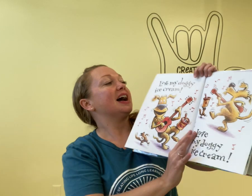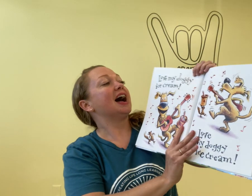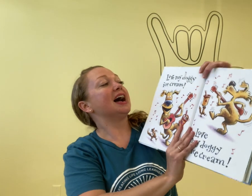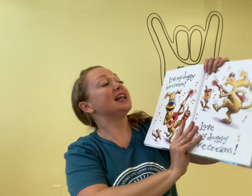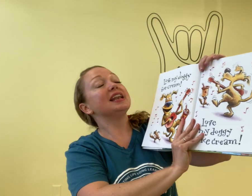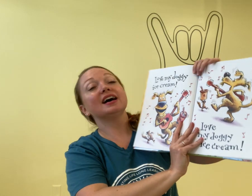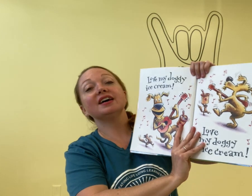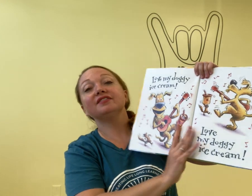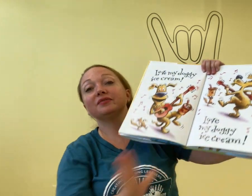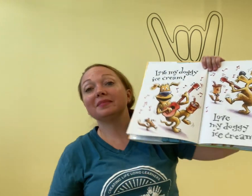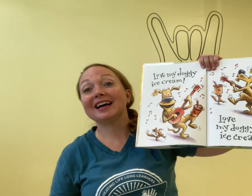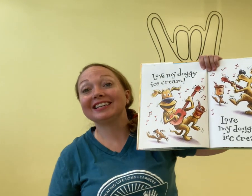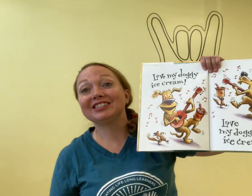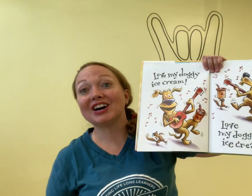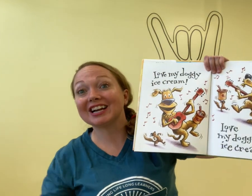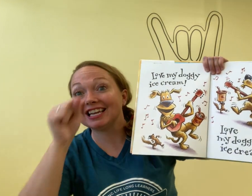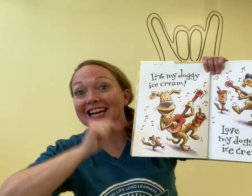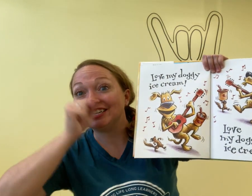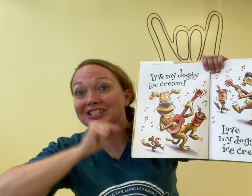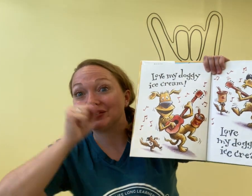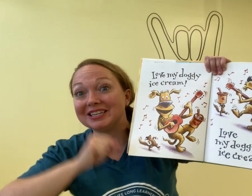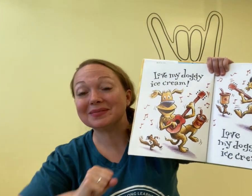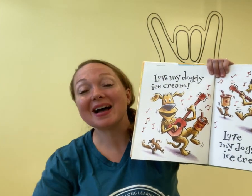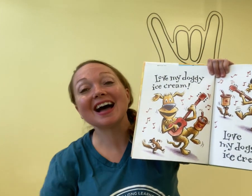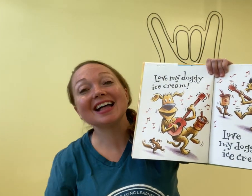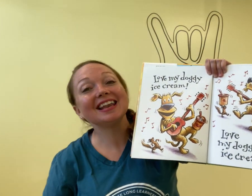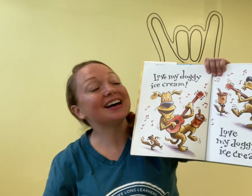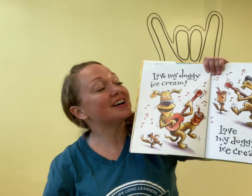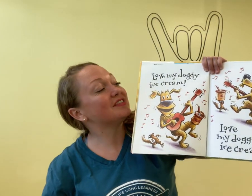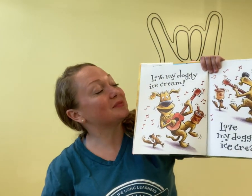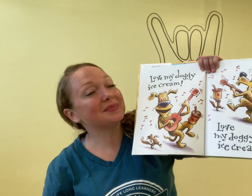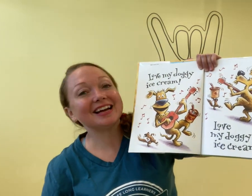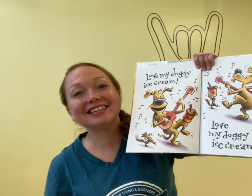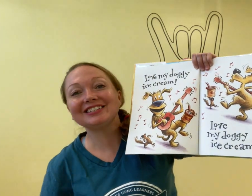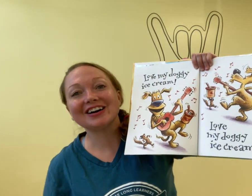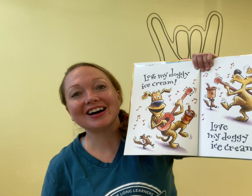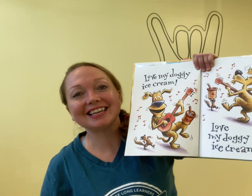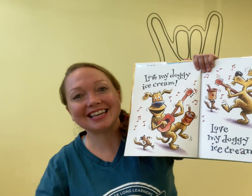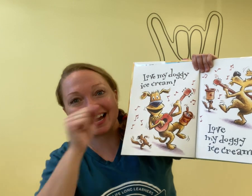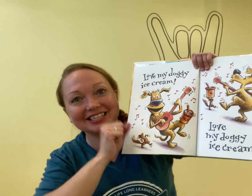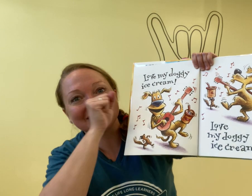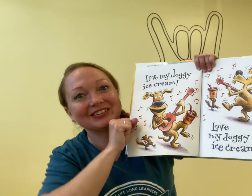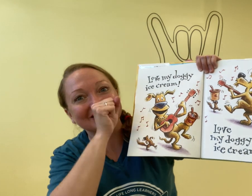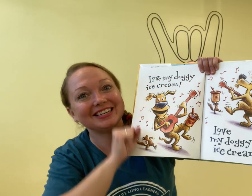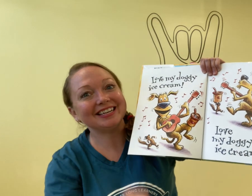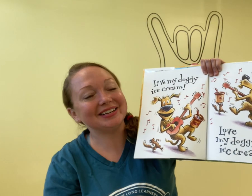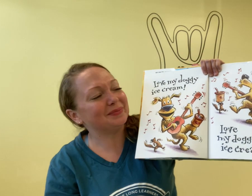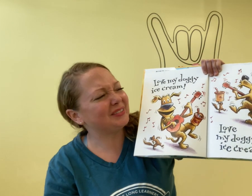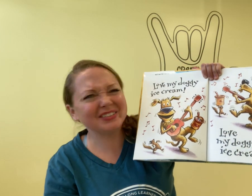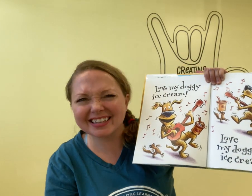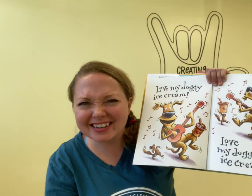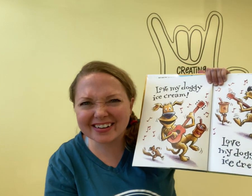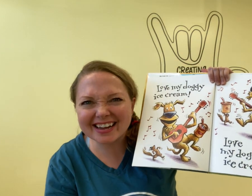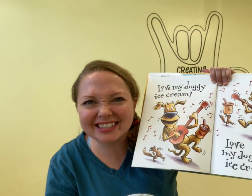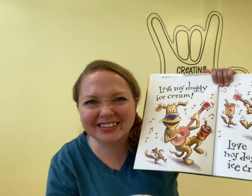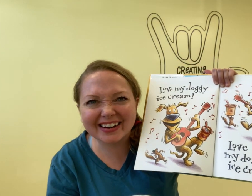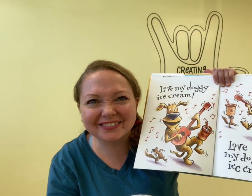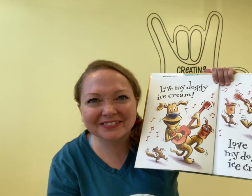I love my doggy ice cream. I love my doggy ice cream. Do you like doggy ice cream?